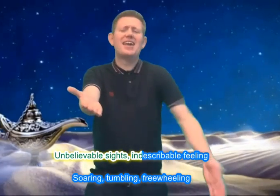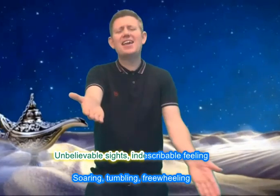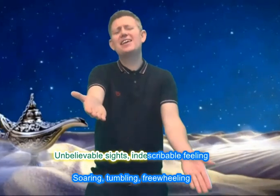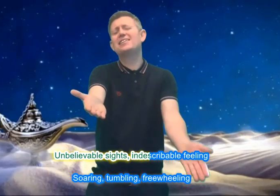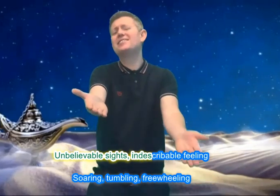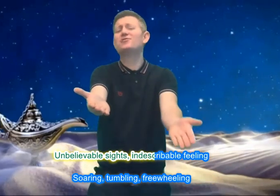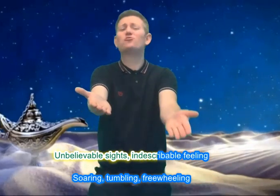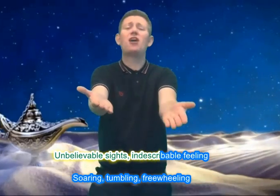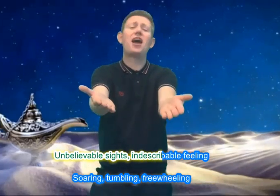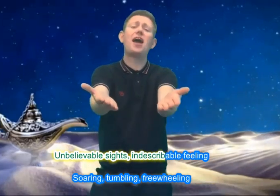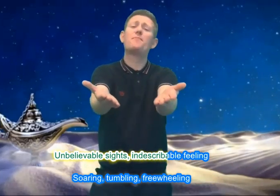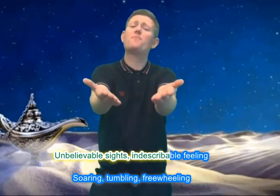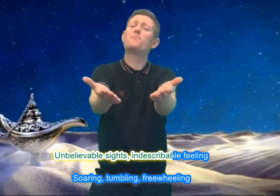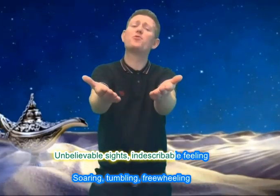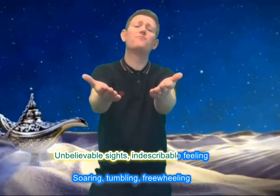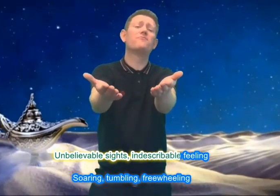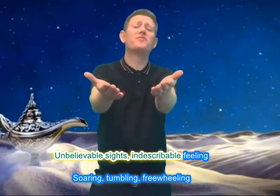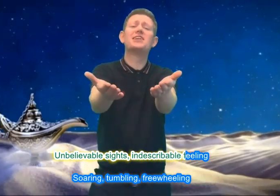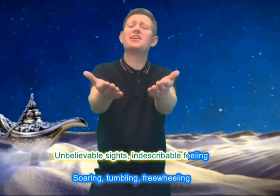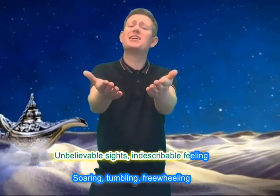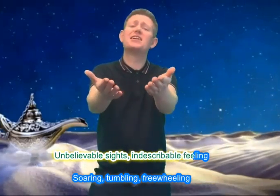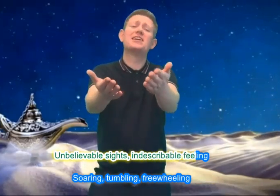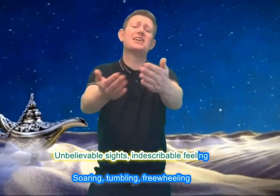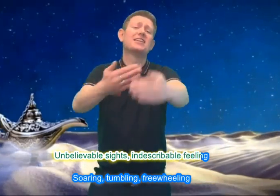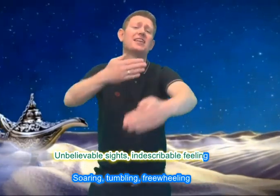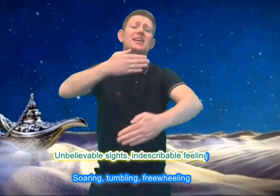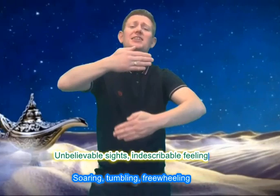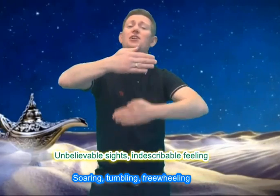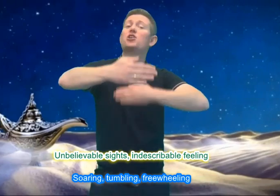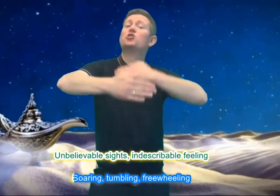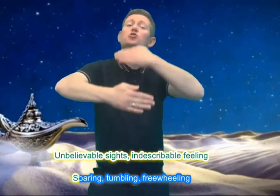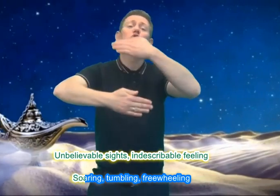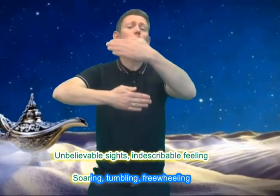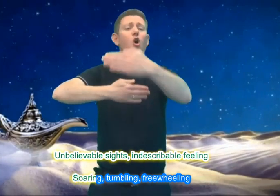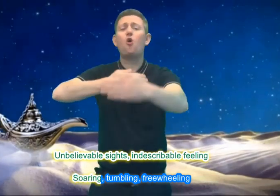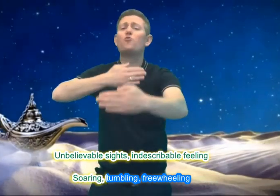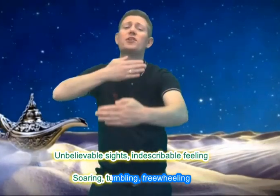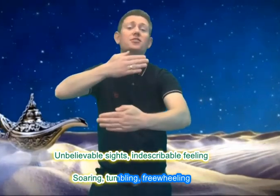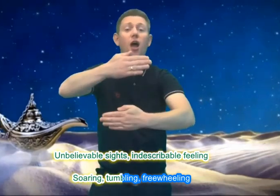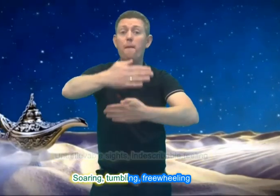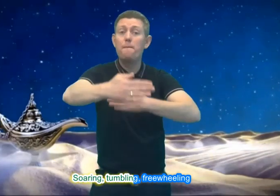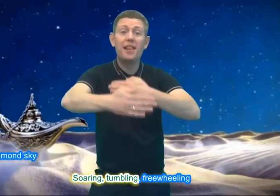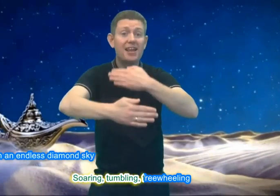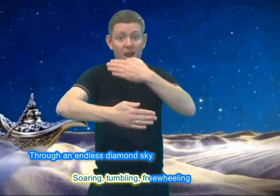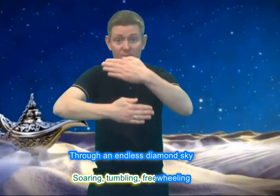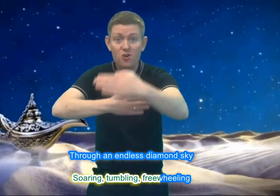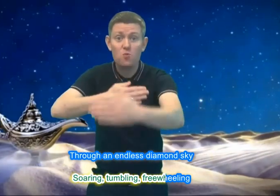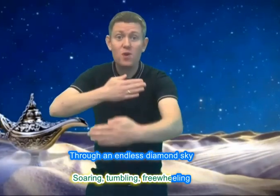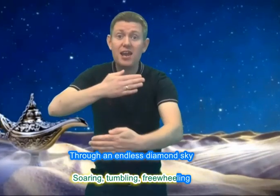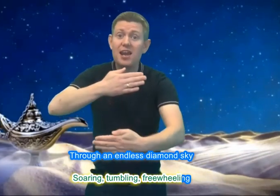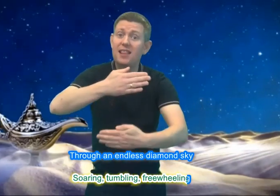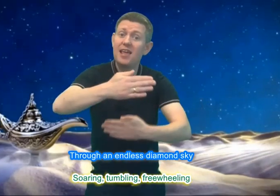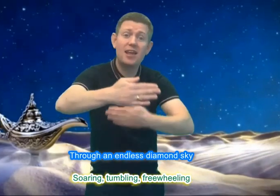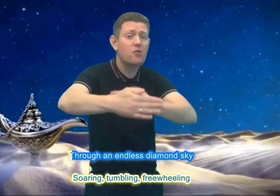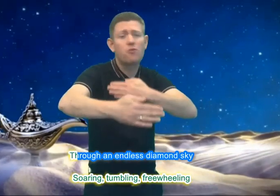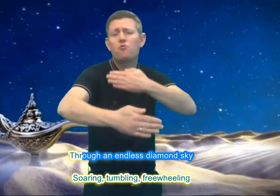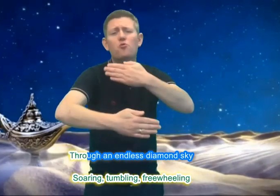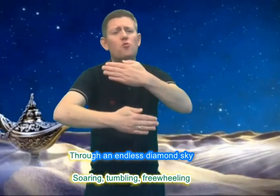sight, indescribable feeling, soaring, tumbling, freewheeling